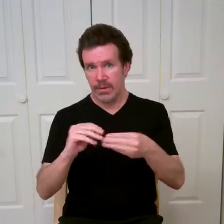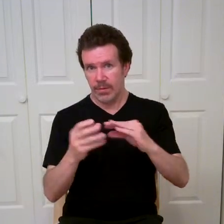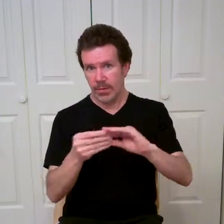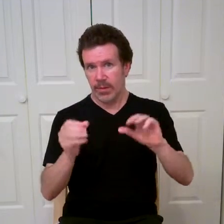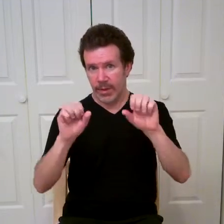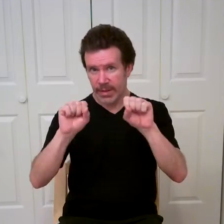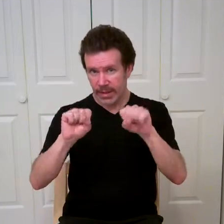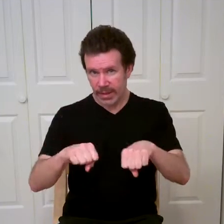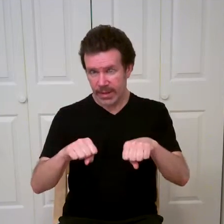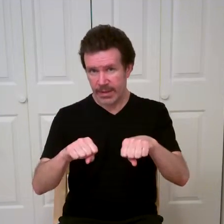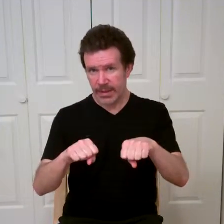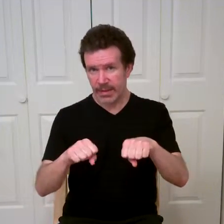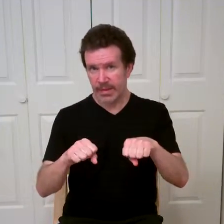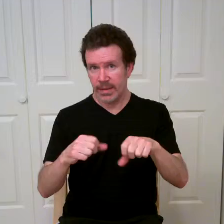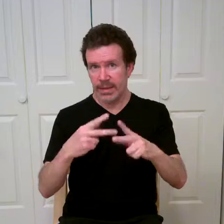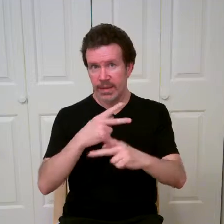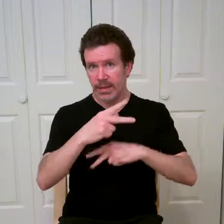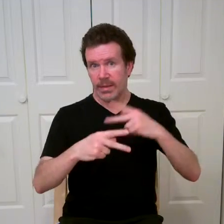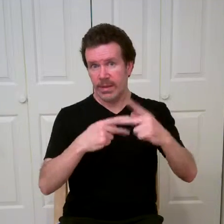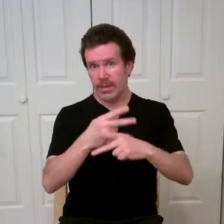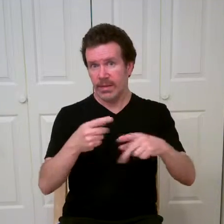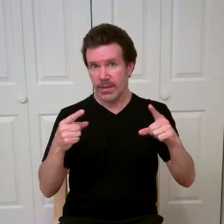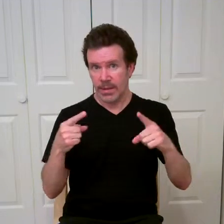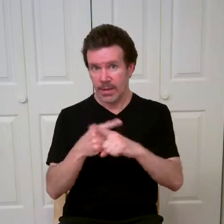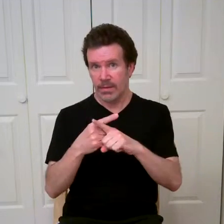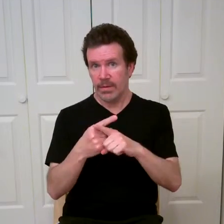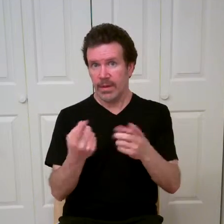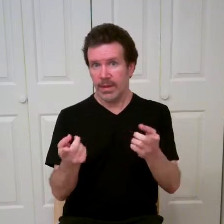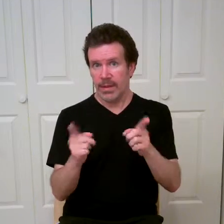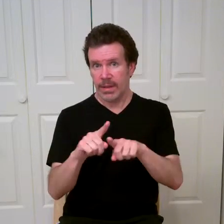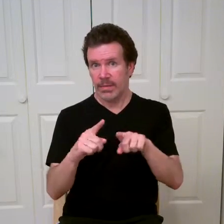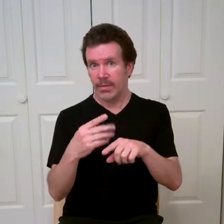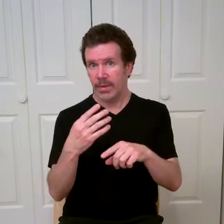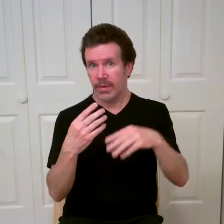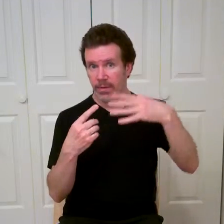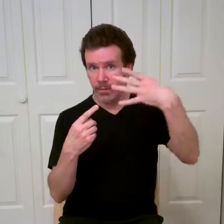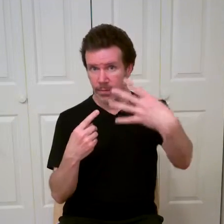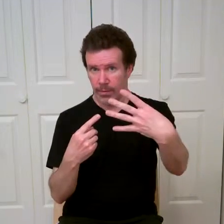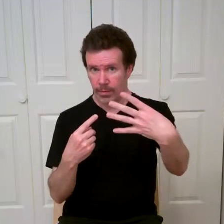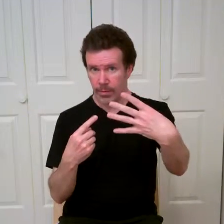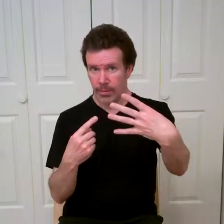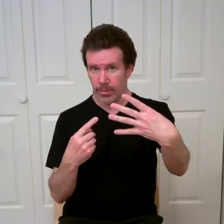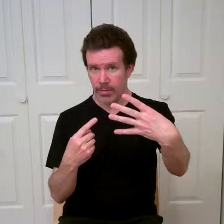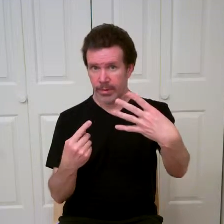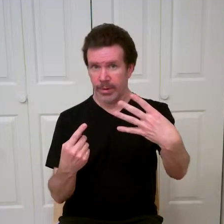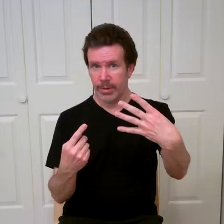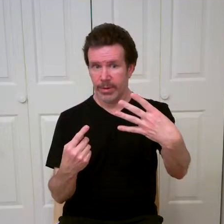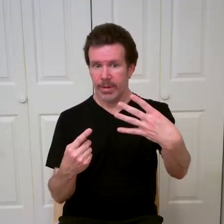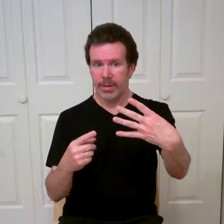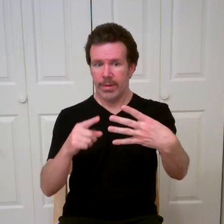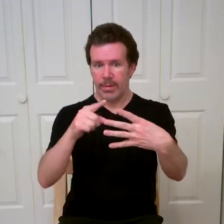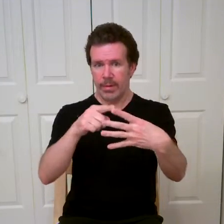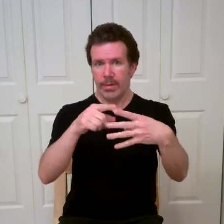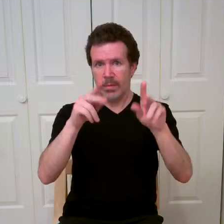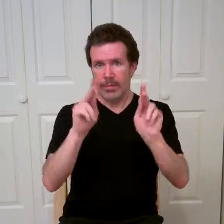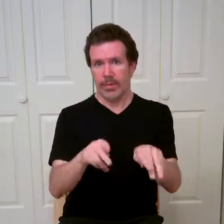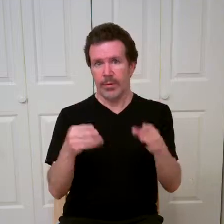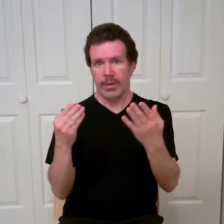There are 4 different types of conflict that can exist in a story. They are person versus person,